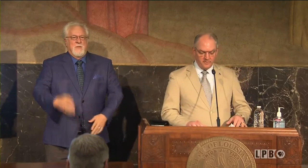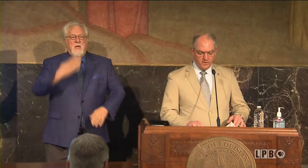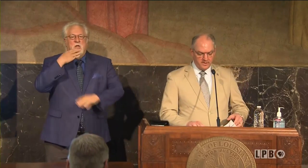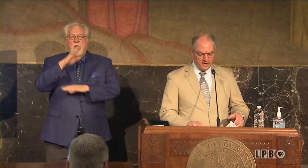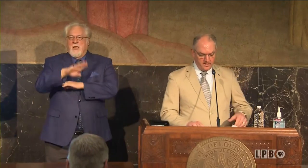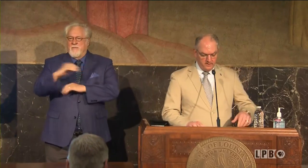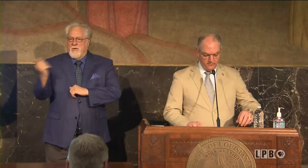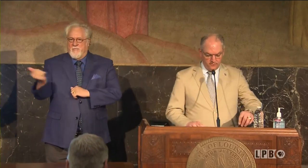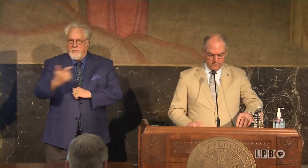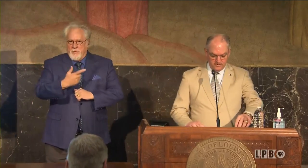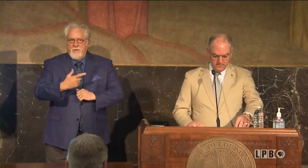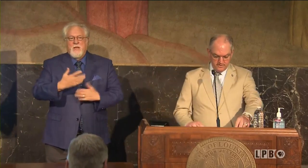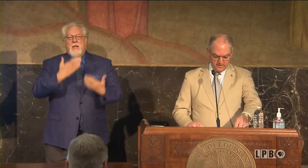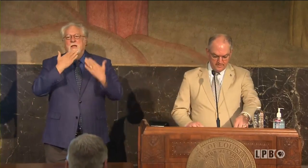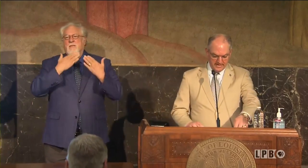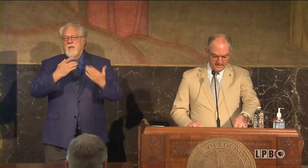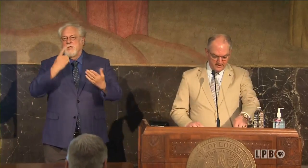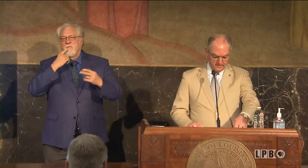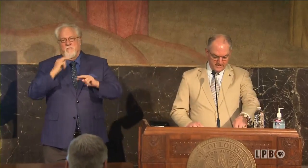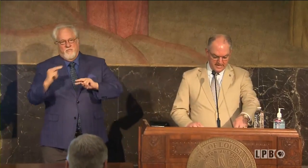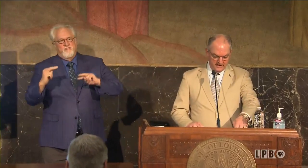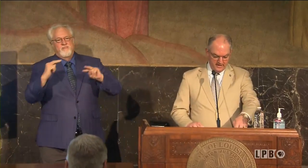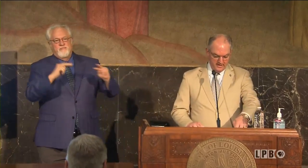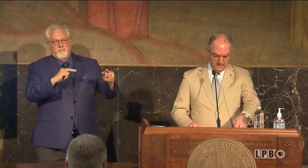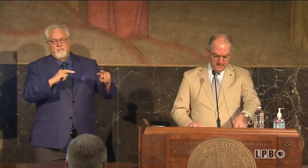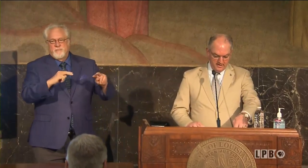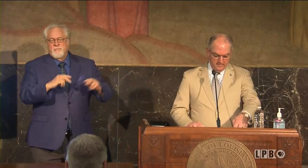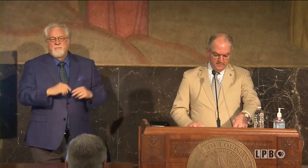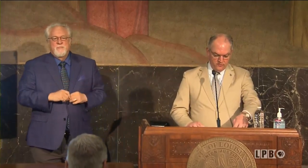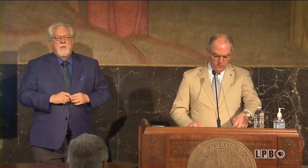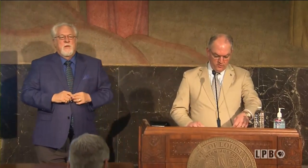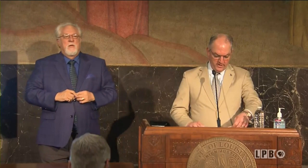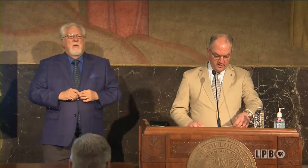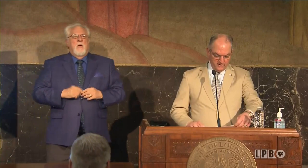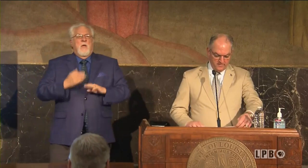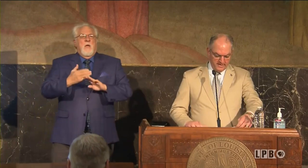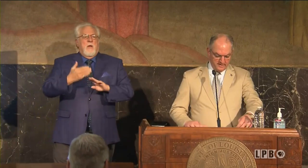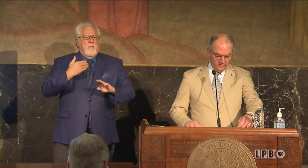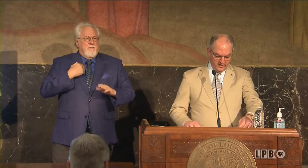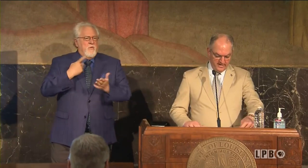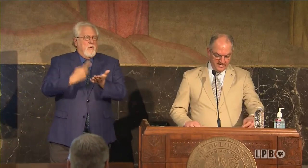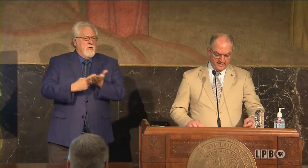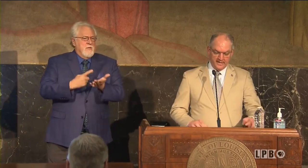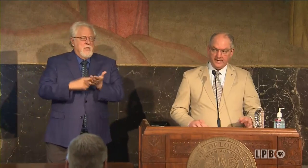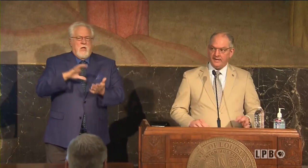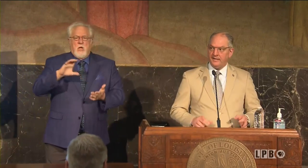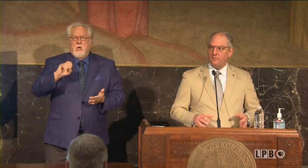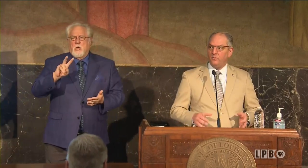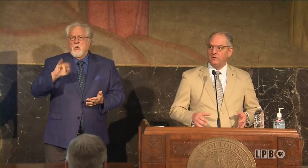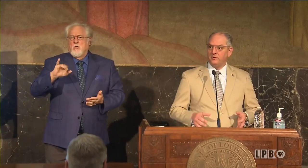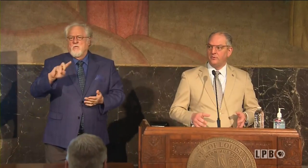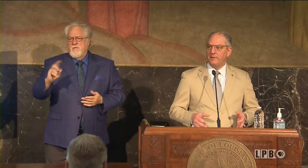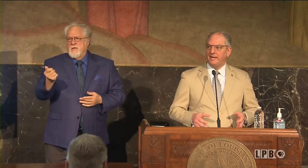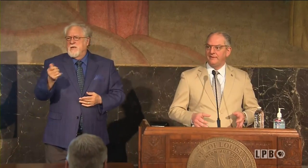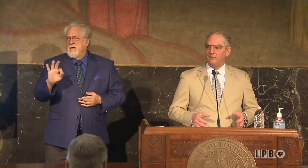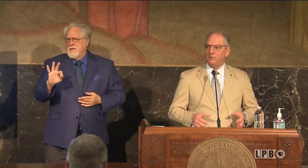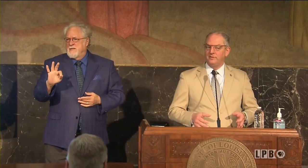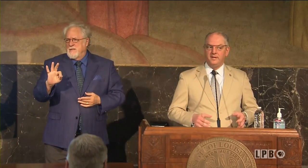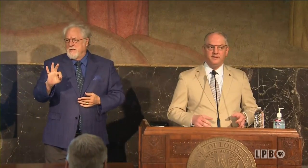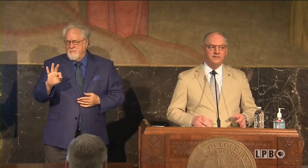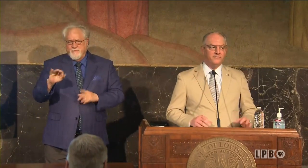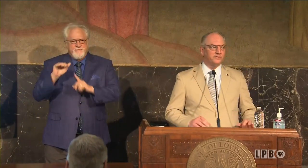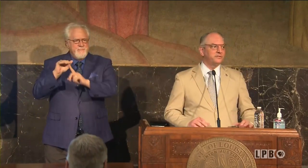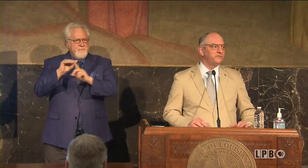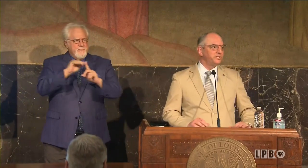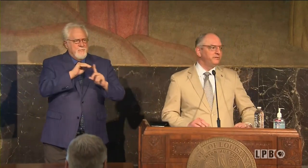Good afternoon, everyone, and thank you for coming out today. Before we talk about COVID-19, I did want to remind everyone